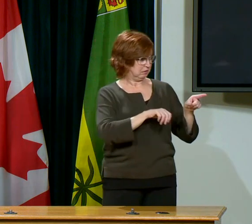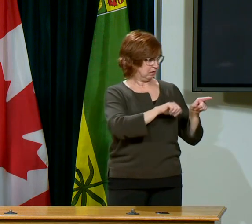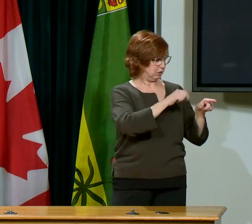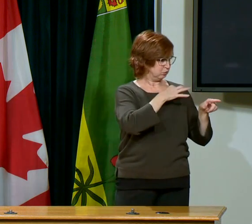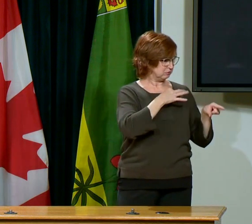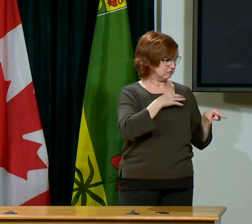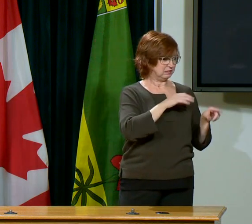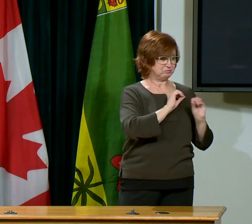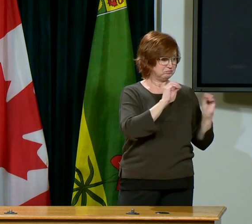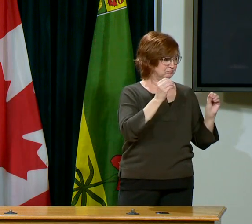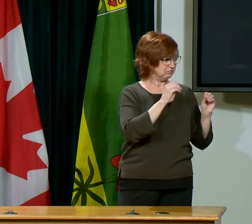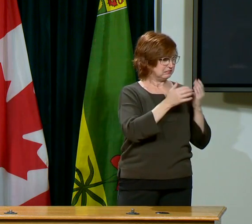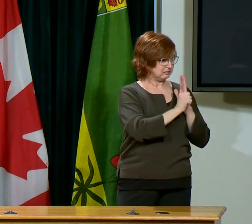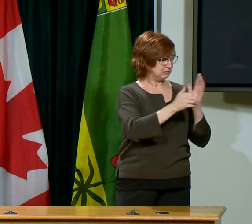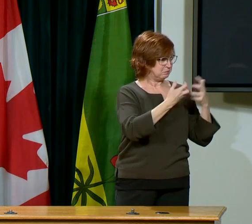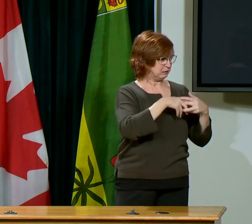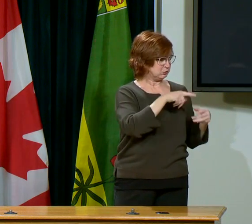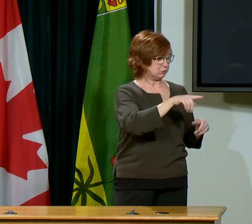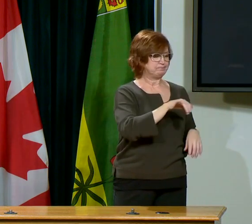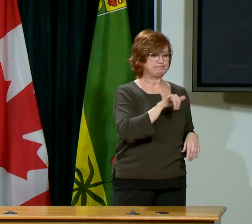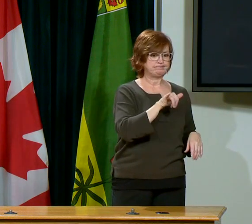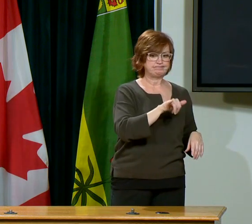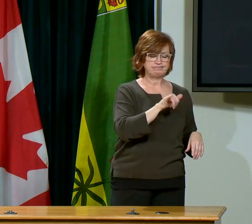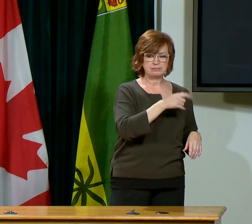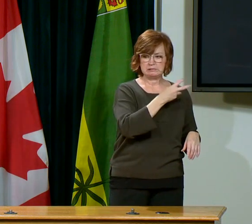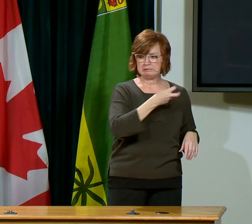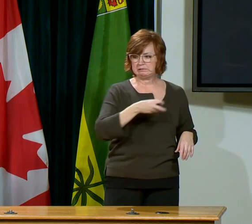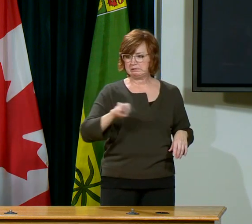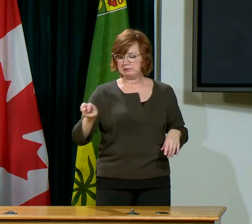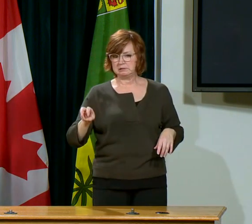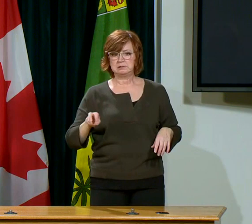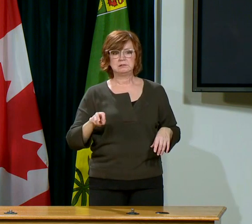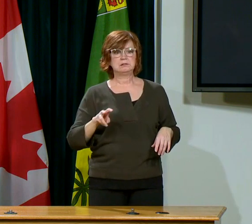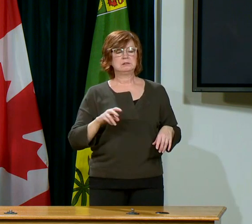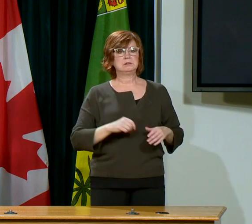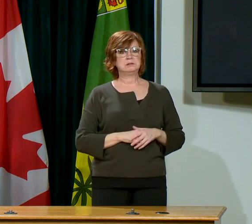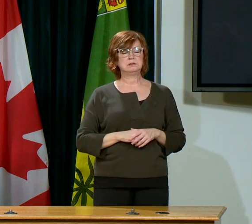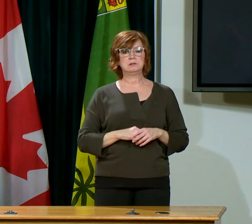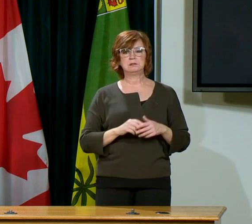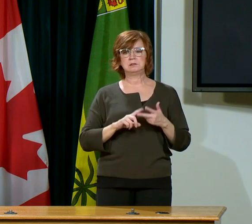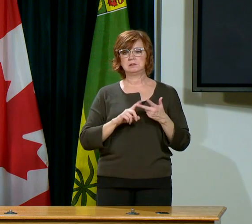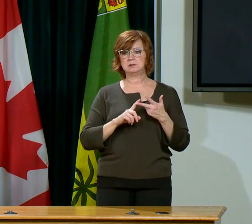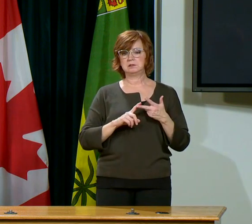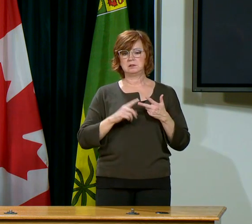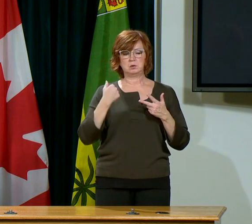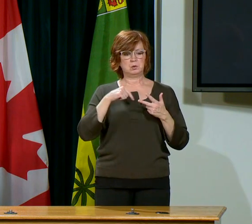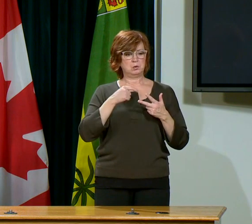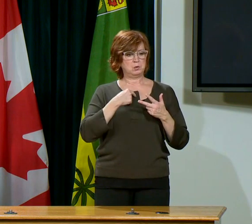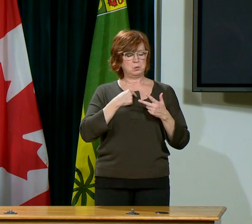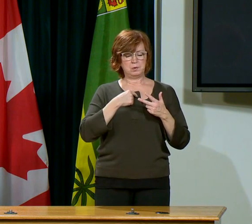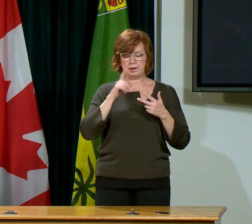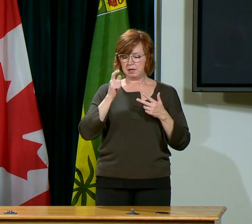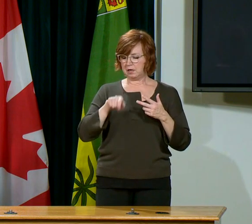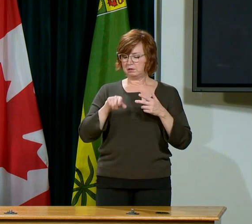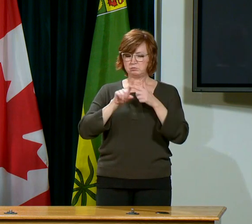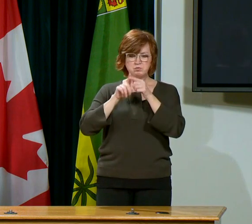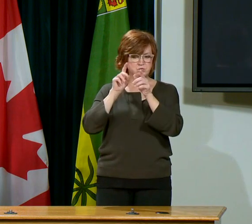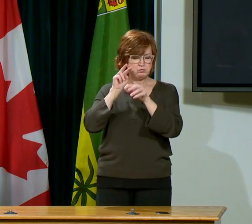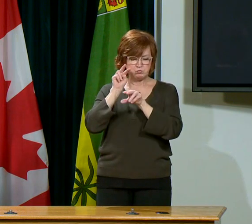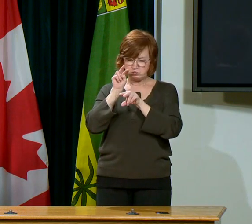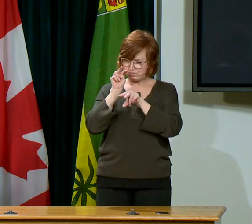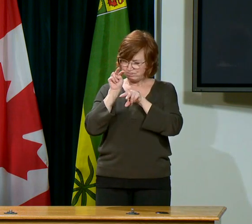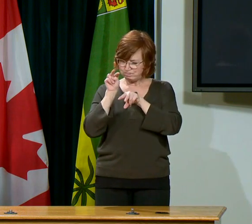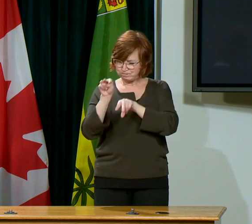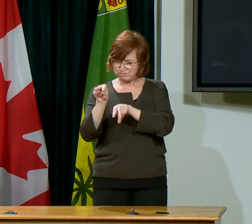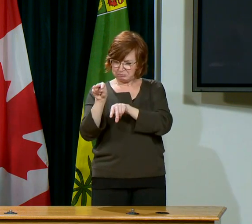long-term care facilities, including the testing and outbreak management in long-term care, as well